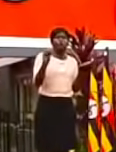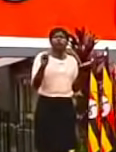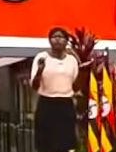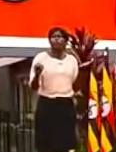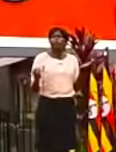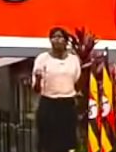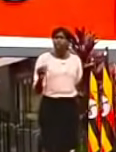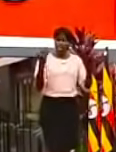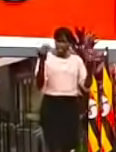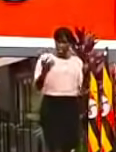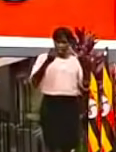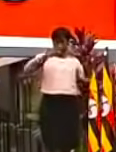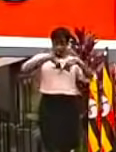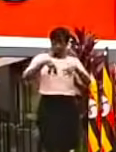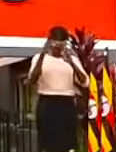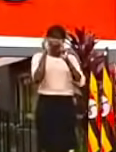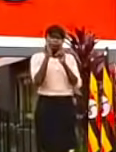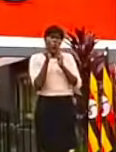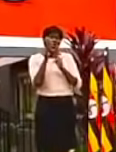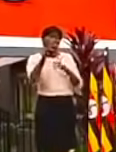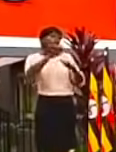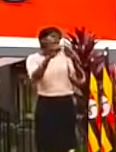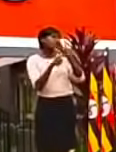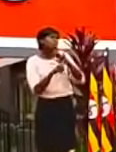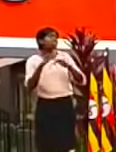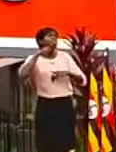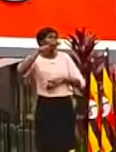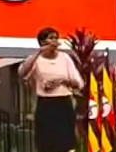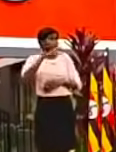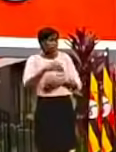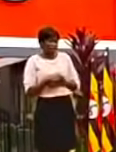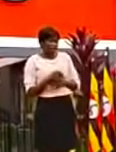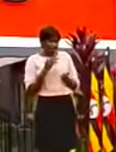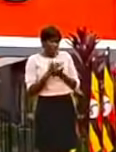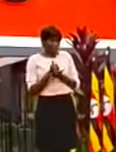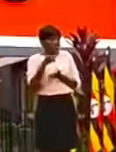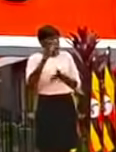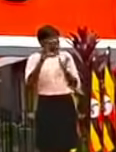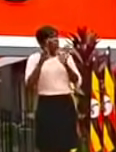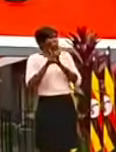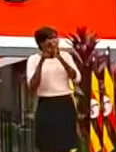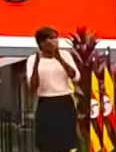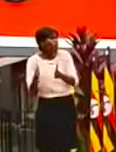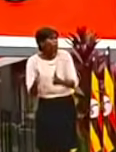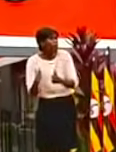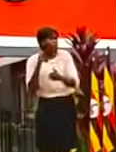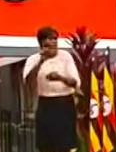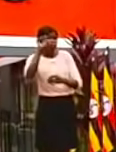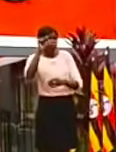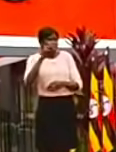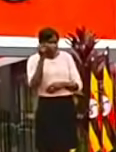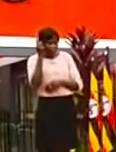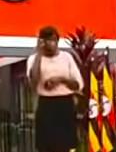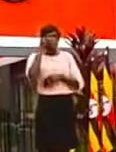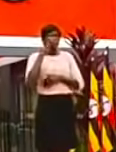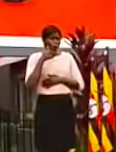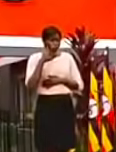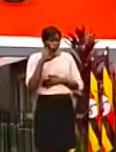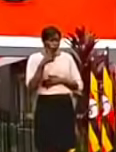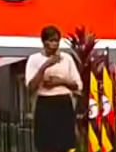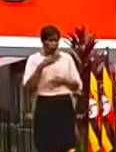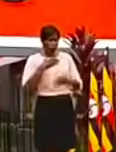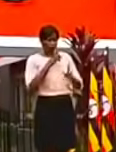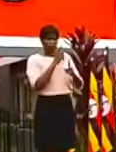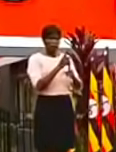So we are hoping that the Deputy Speaker, being the lawyer she is, she will realize that that directive has got